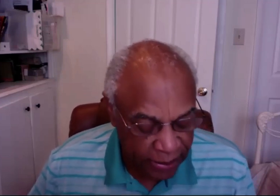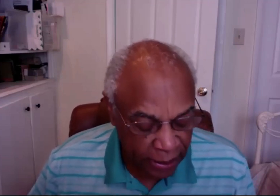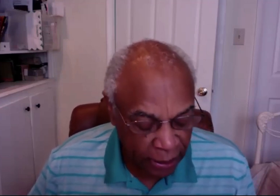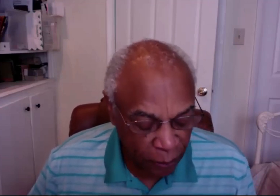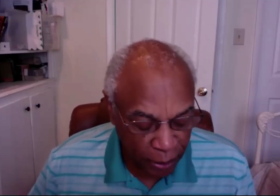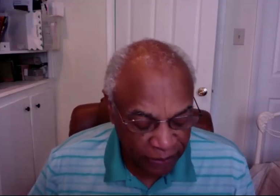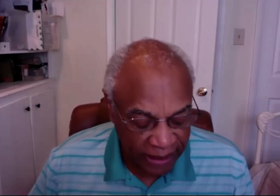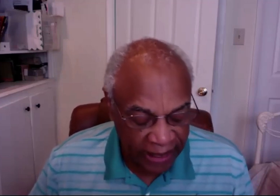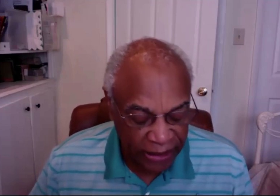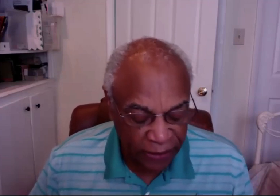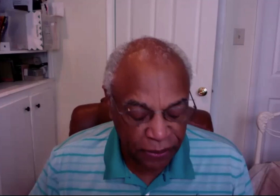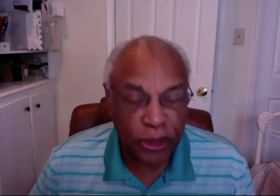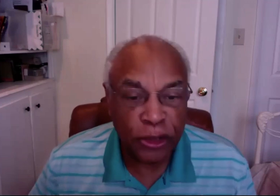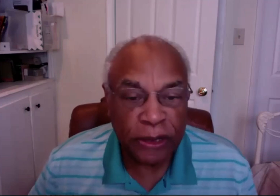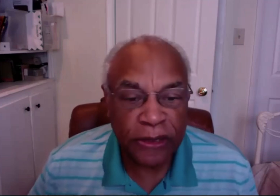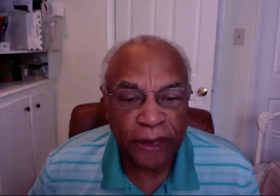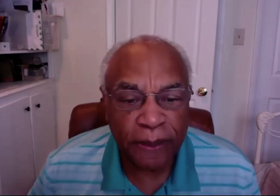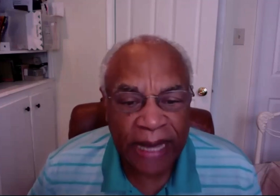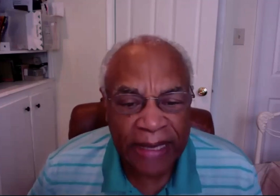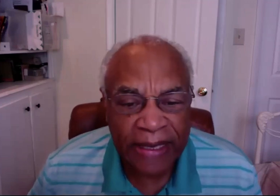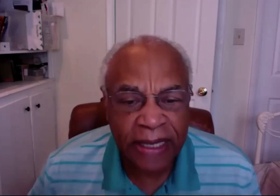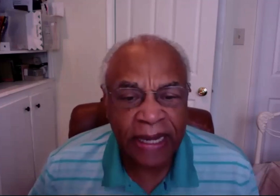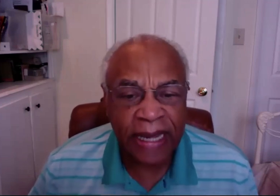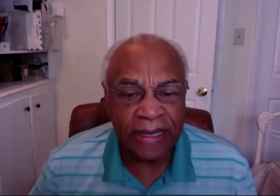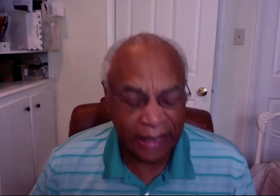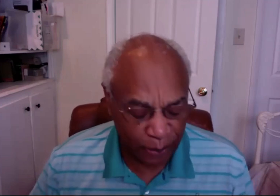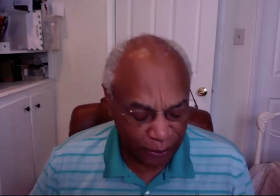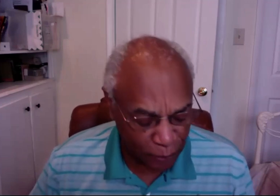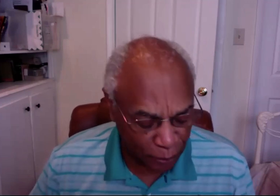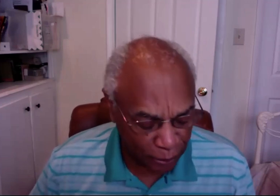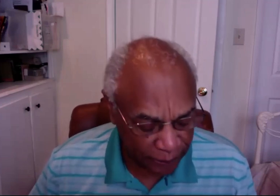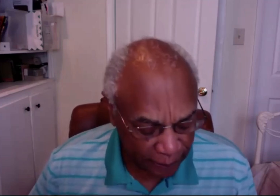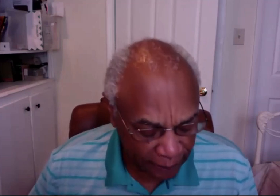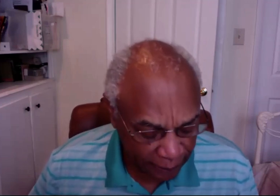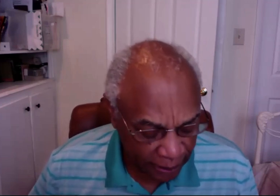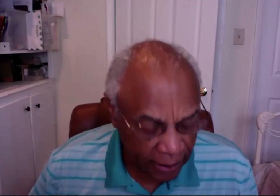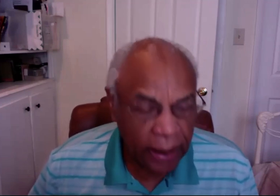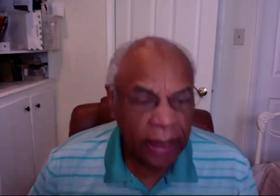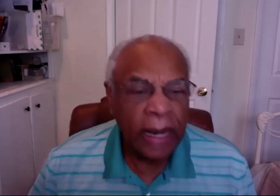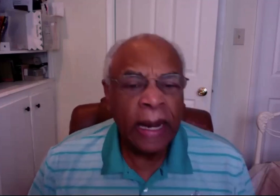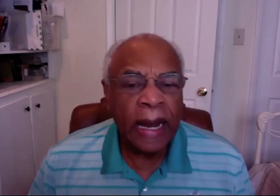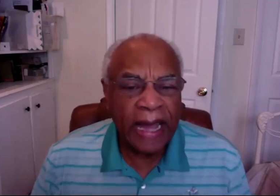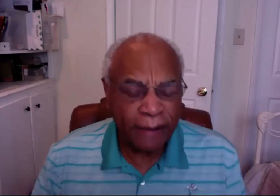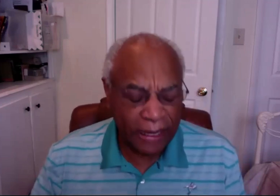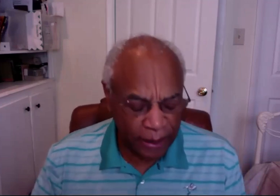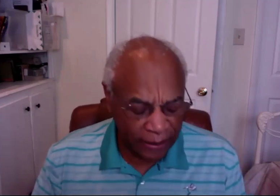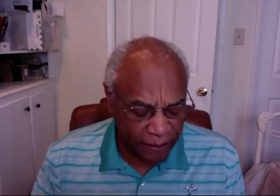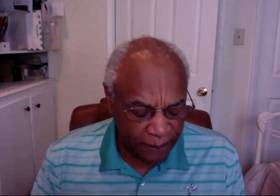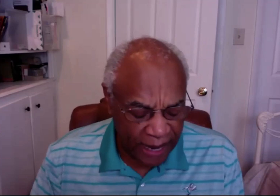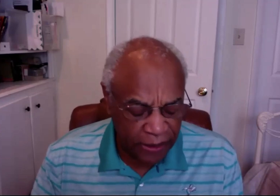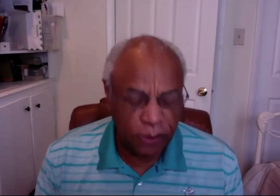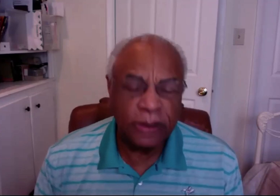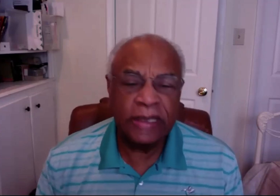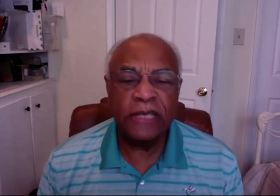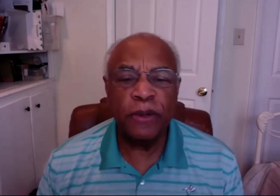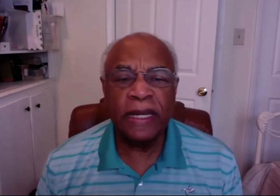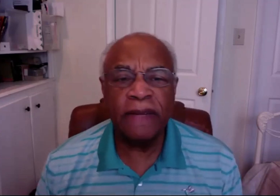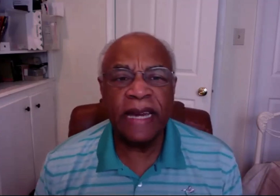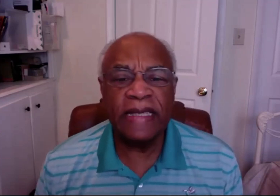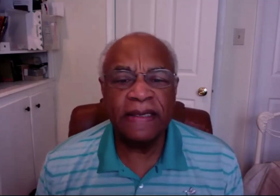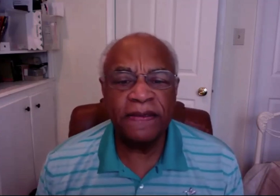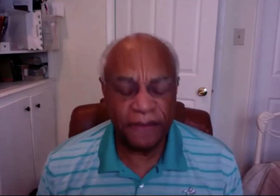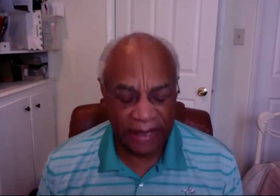members were of the age of your students from last year and the year before. I graduated from high school in the